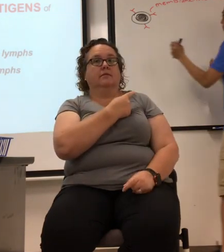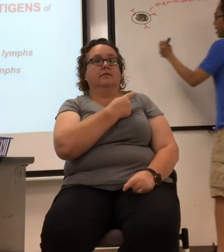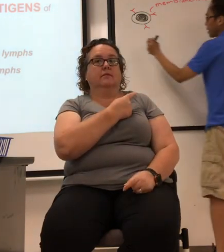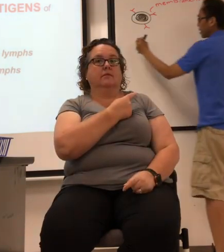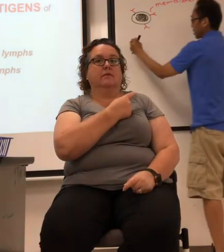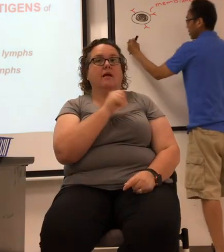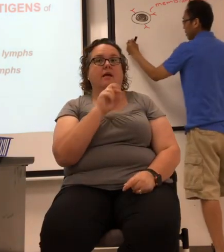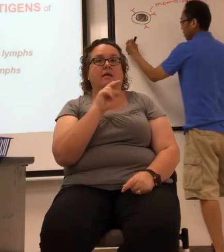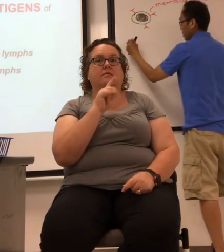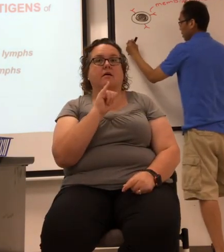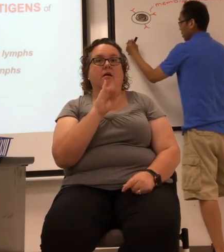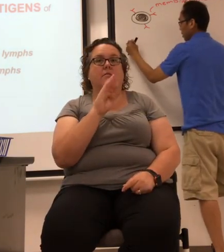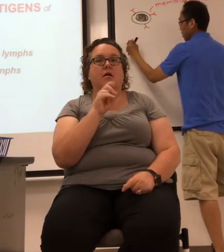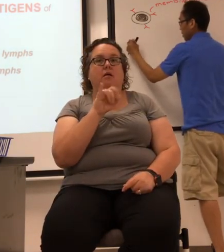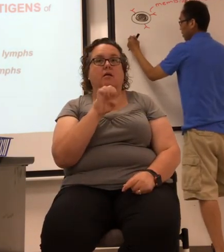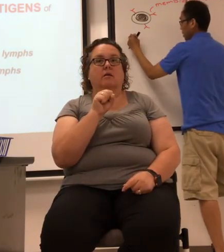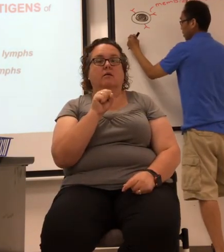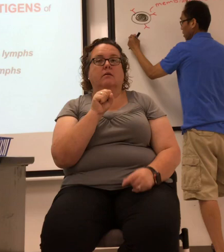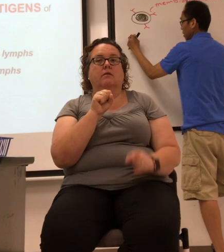antibody